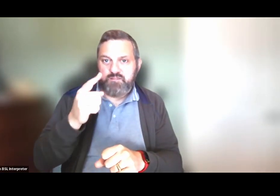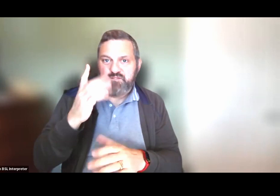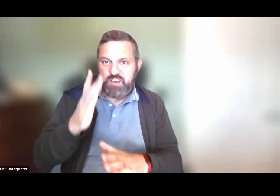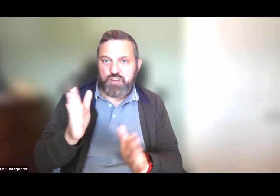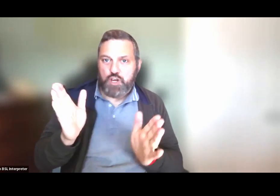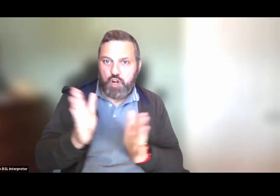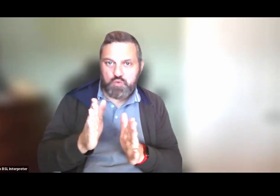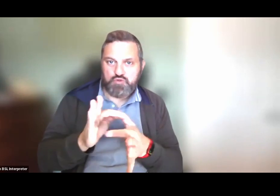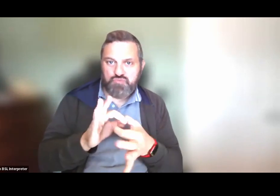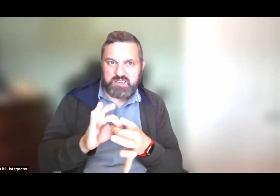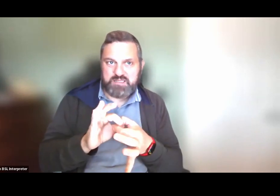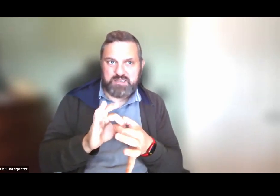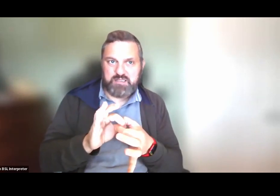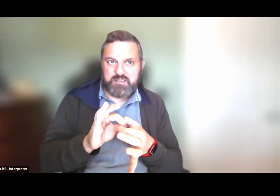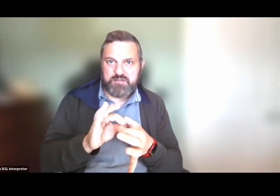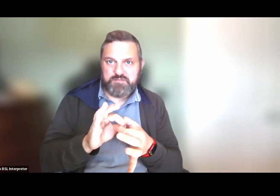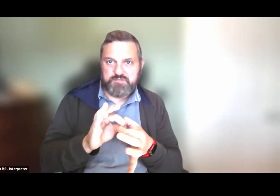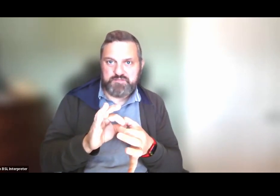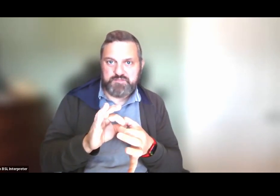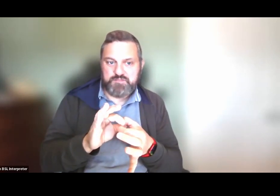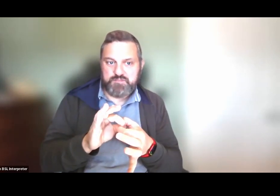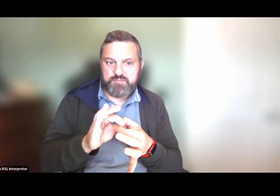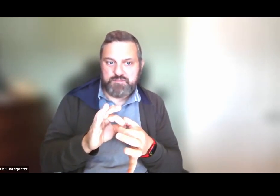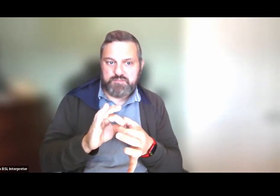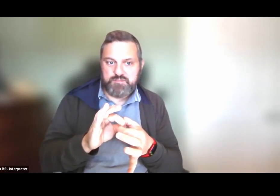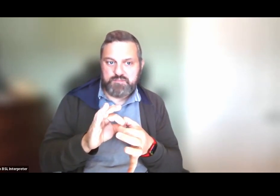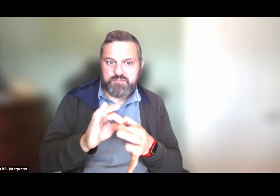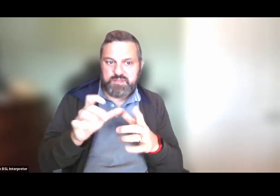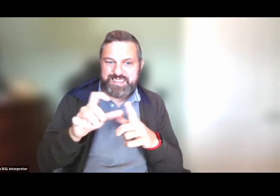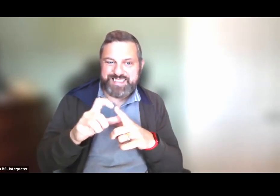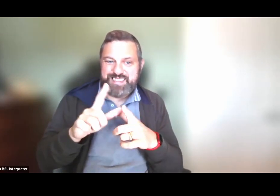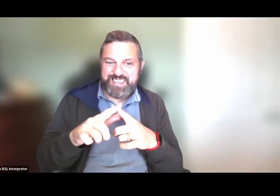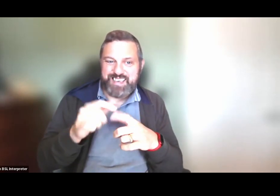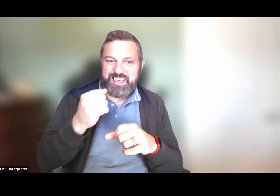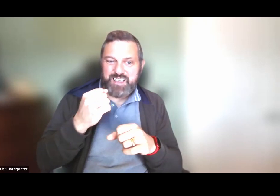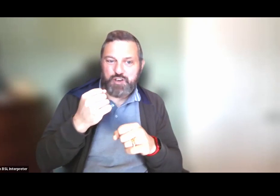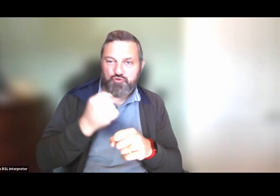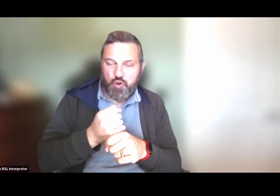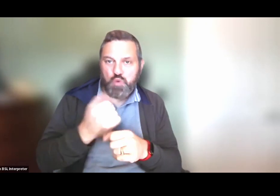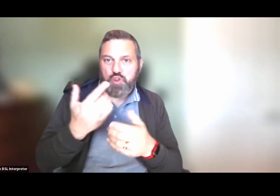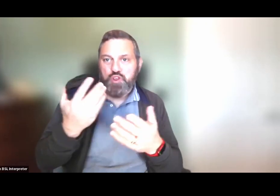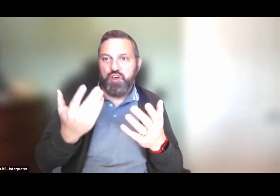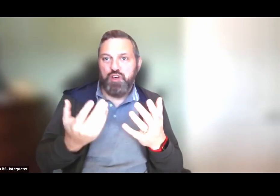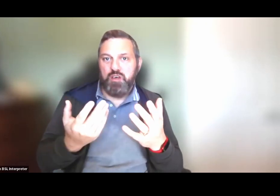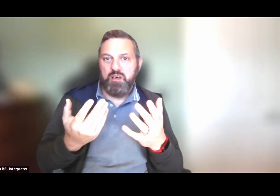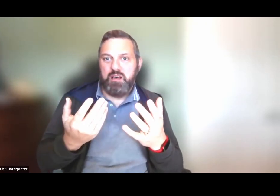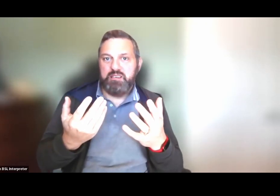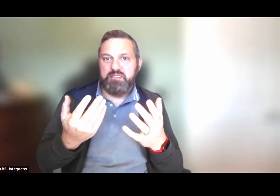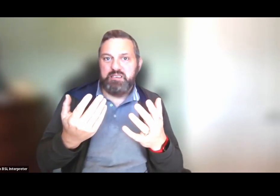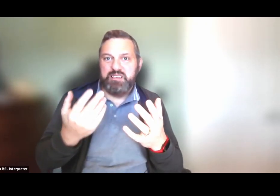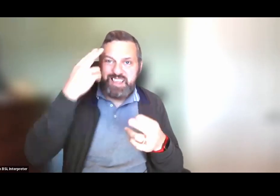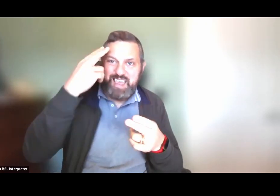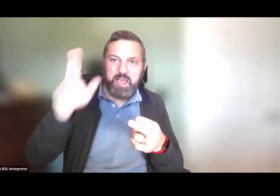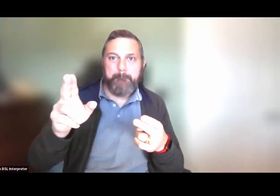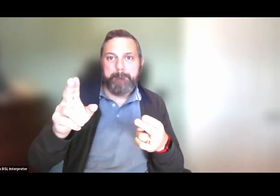related. One of the main things that differs is the name. And degrowth as a phrase, as a name, as a meme, as a